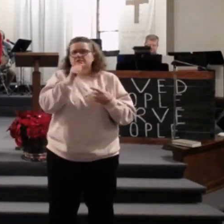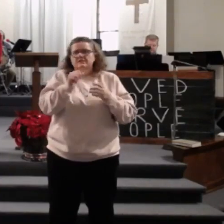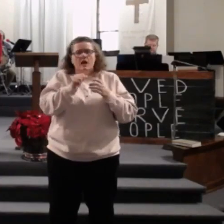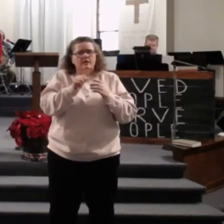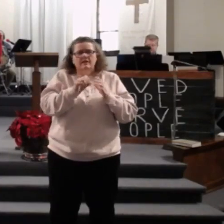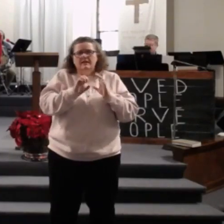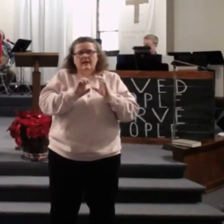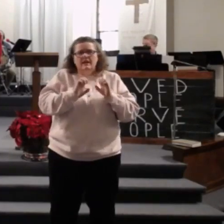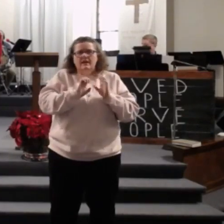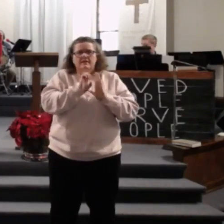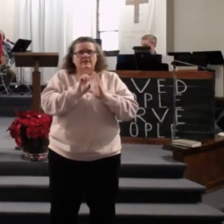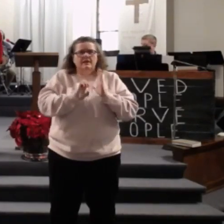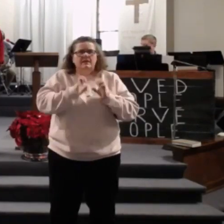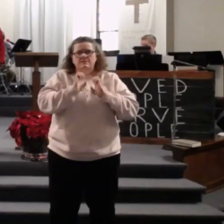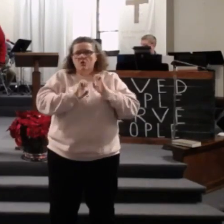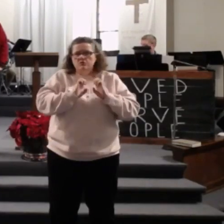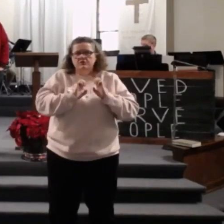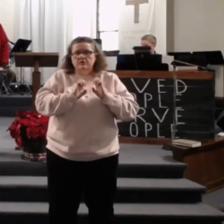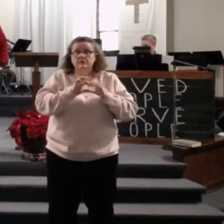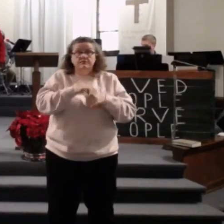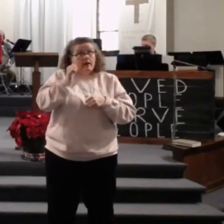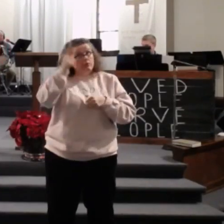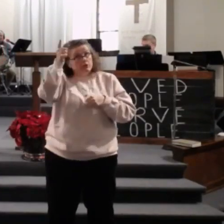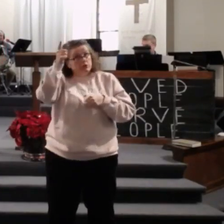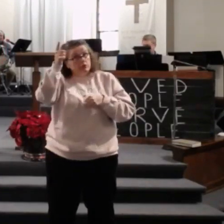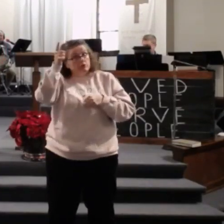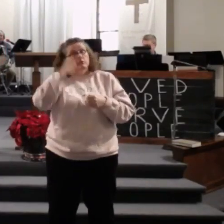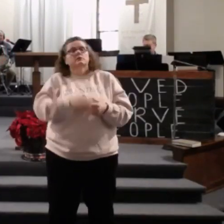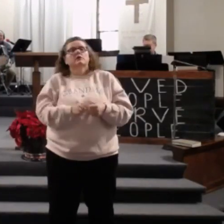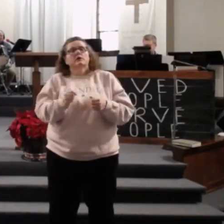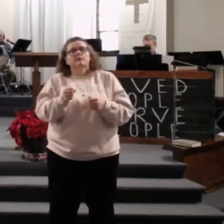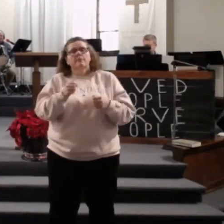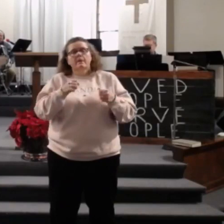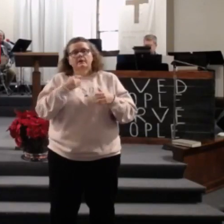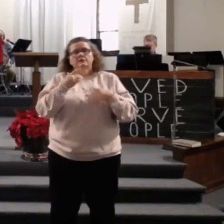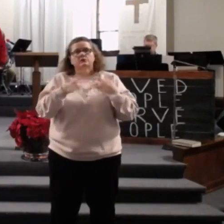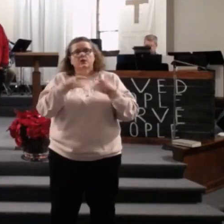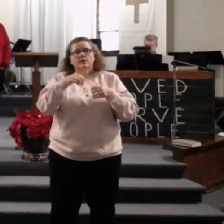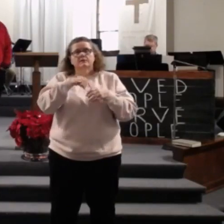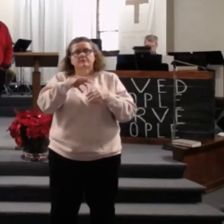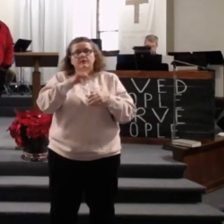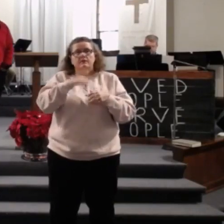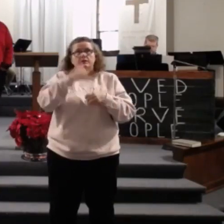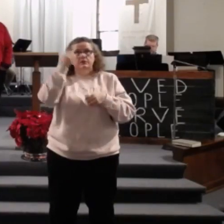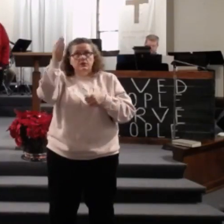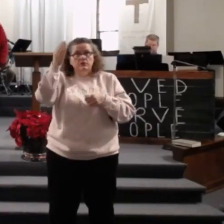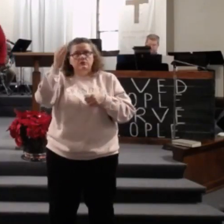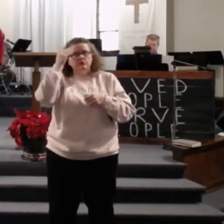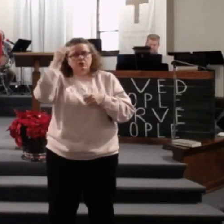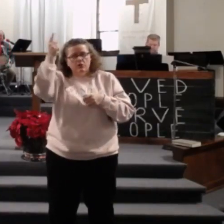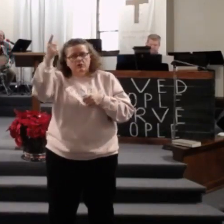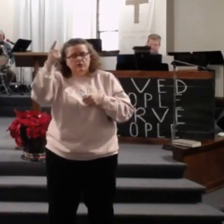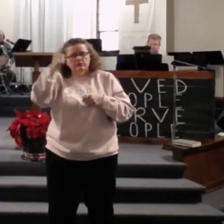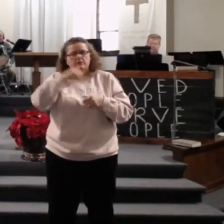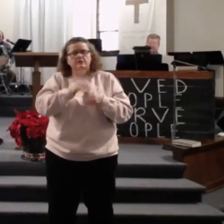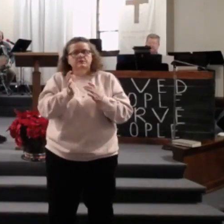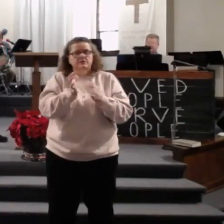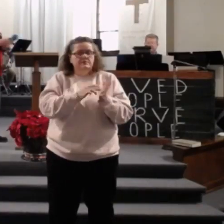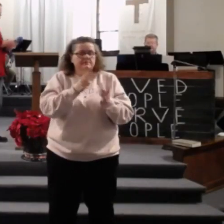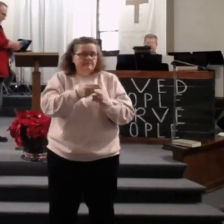Joy is found in you, which means let us know you. For it's in Christ's name we pray.